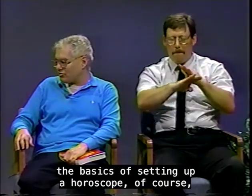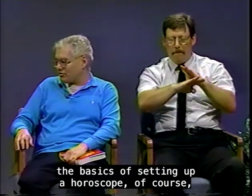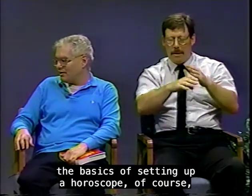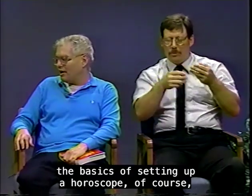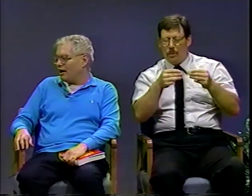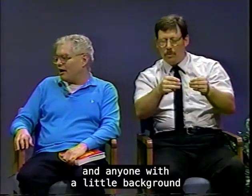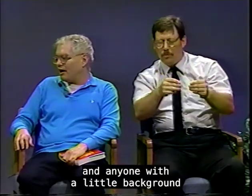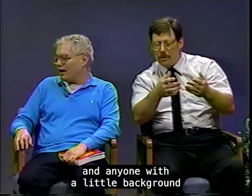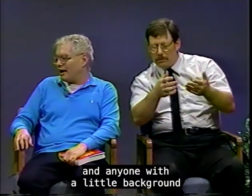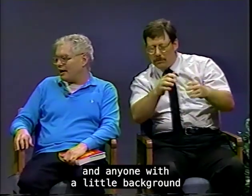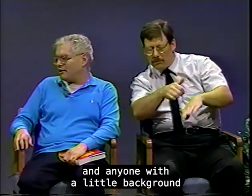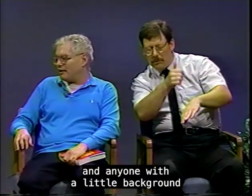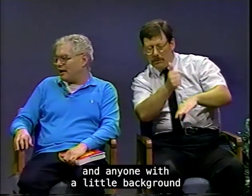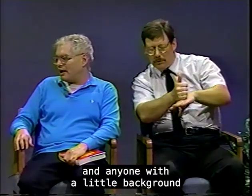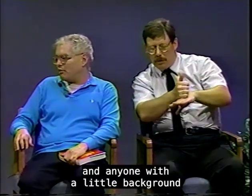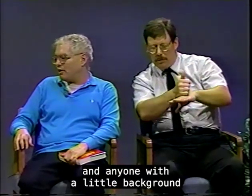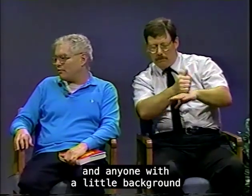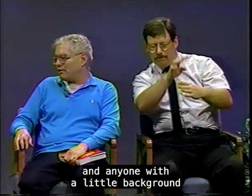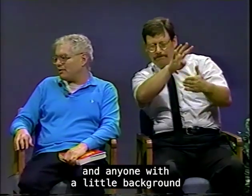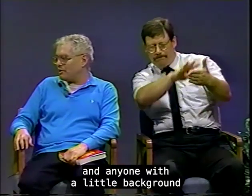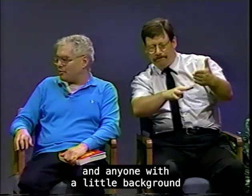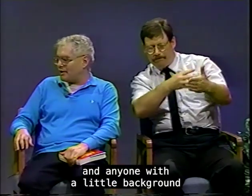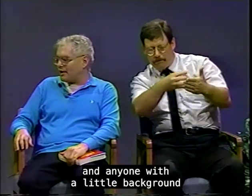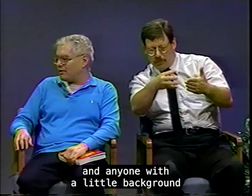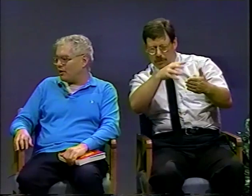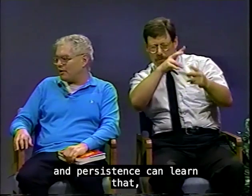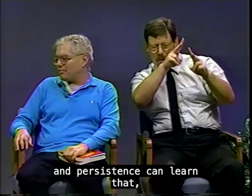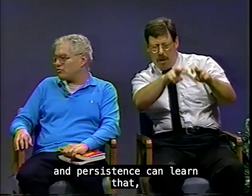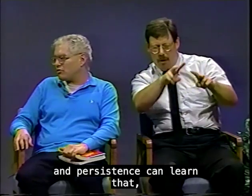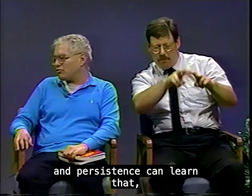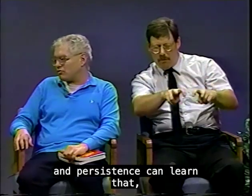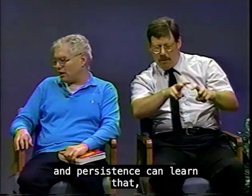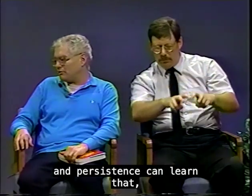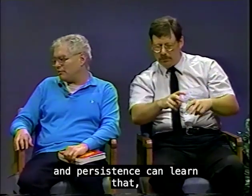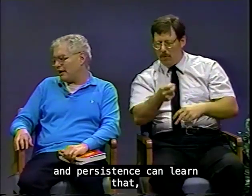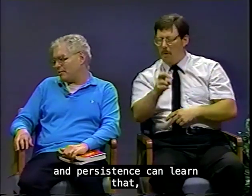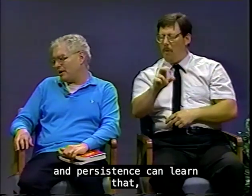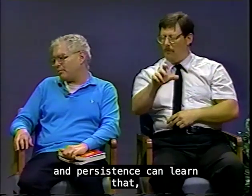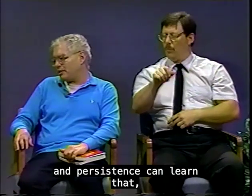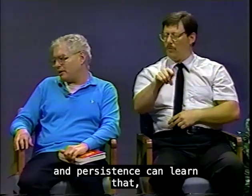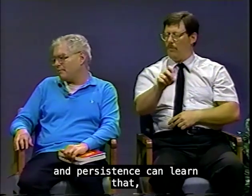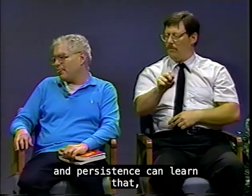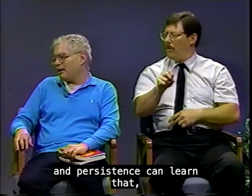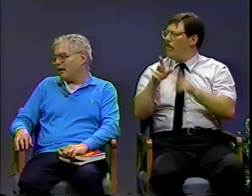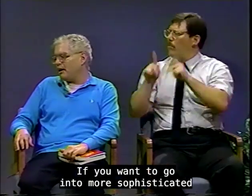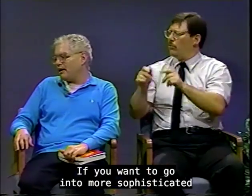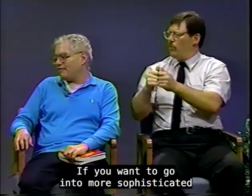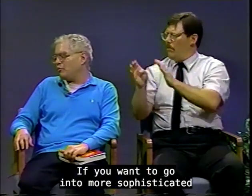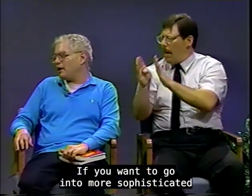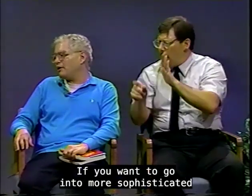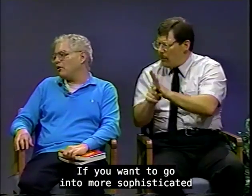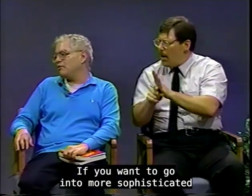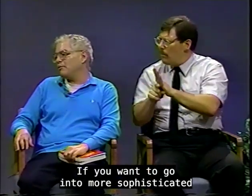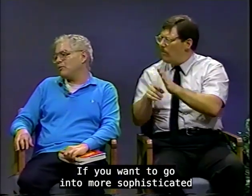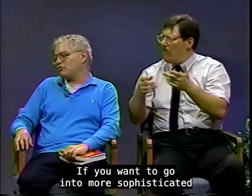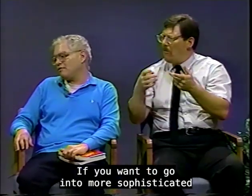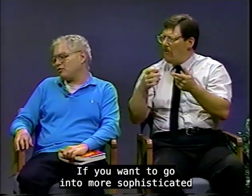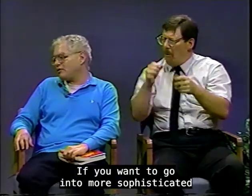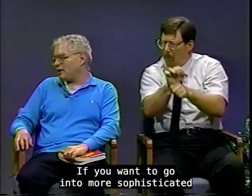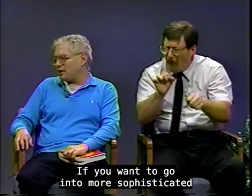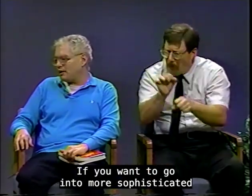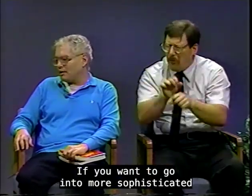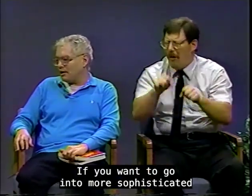of course, and anyone with a little background and persistence can learn that, in my opinion. If you want to go in the